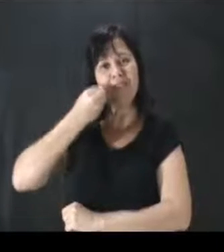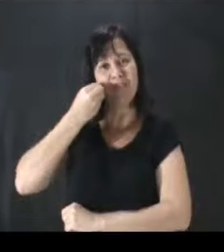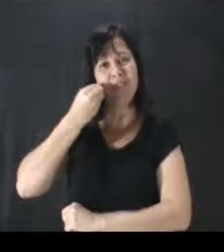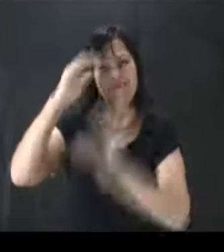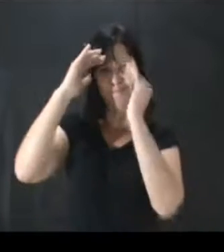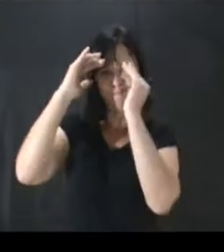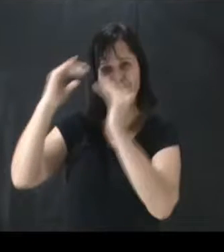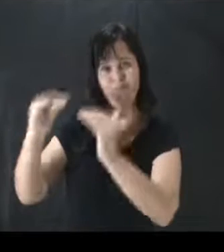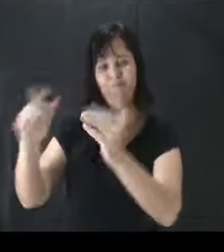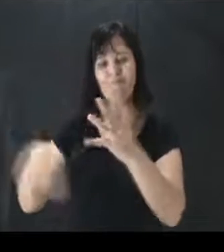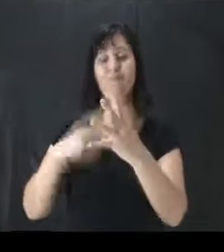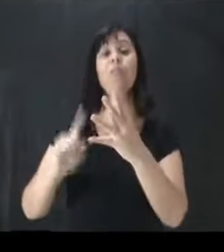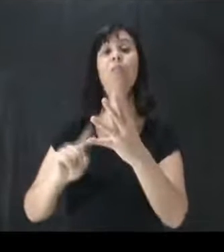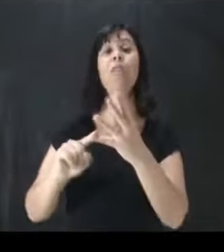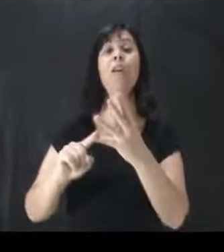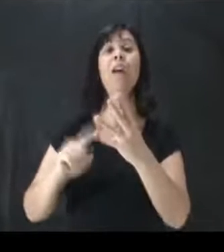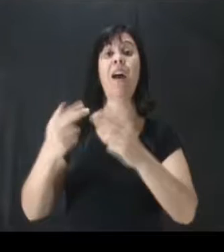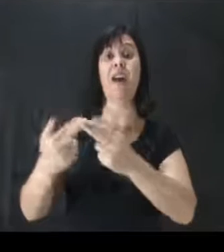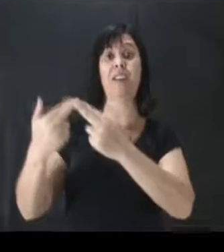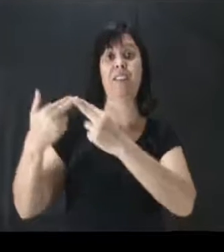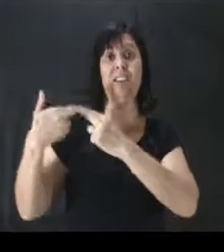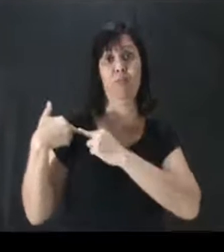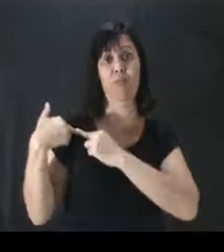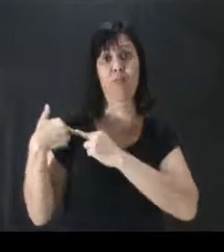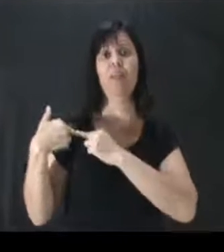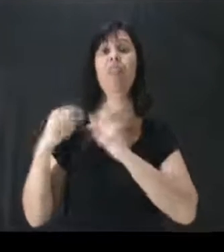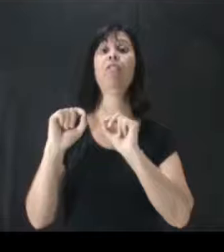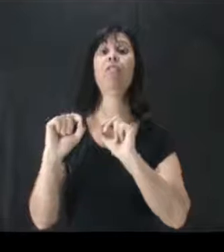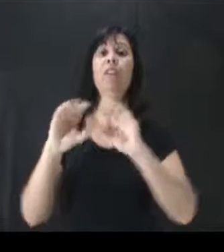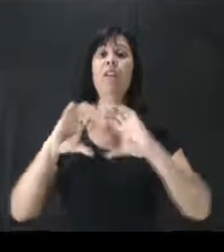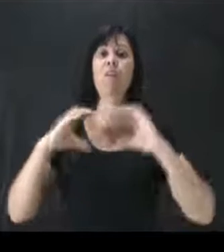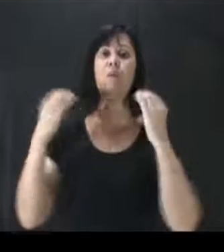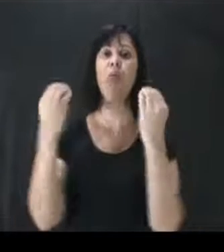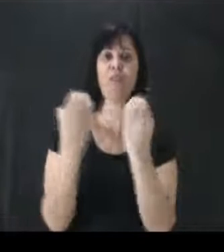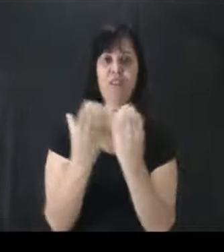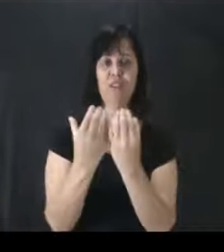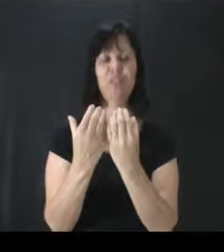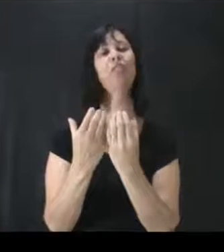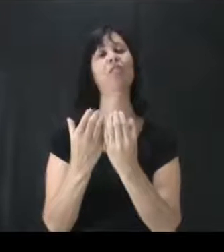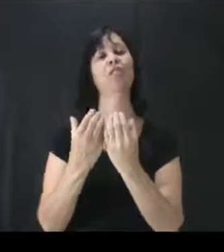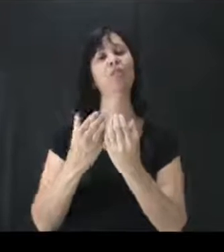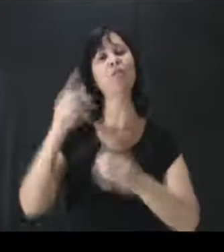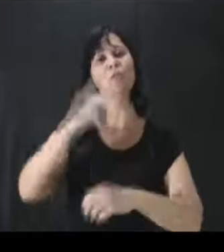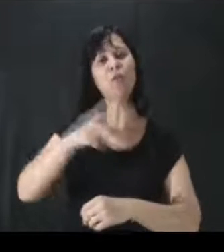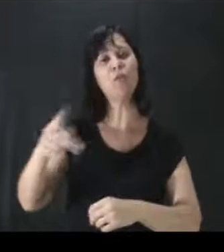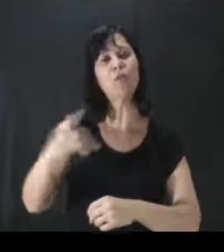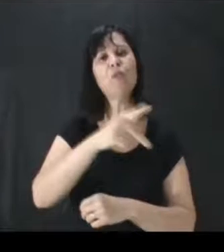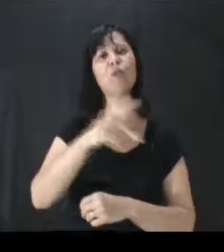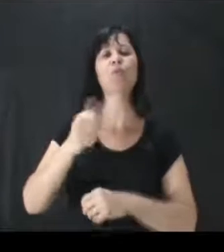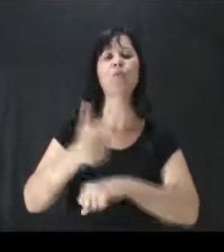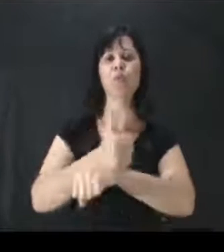experiences of this phase of life. Teachers, professionals, and adults involved in this